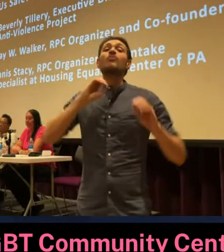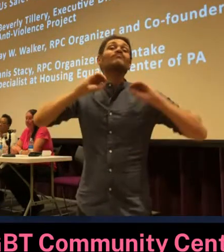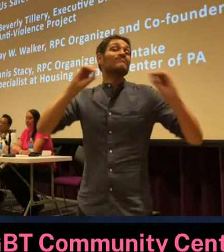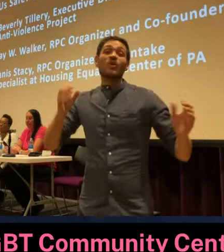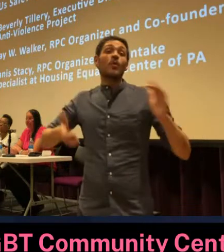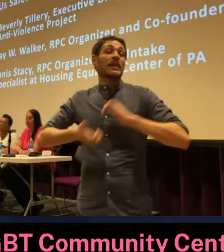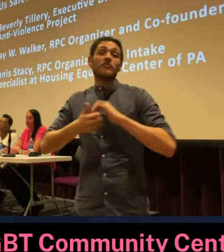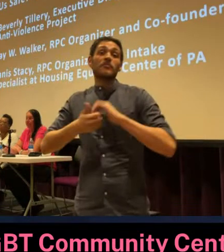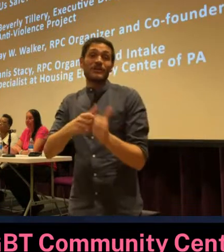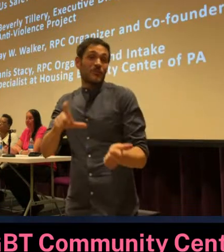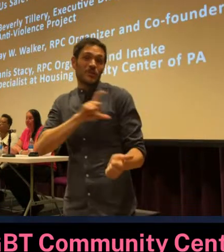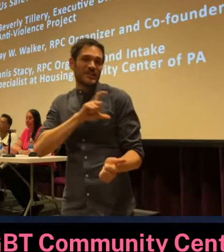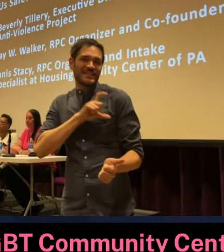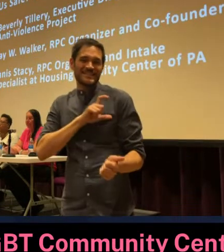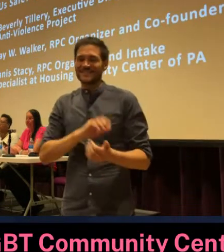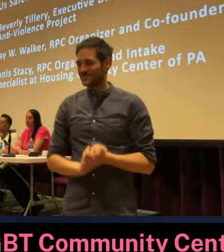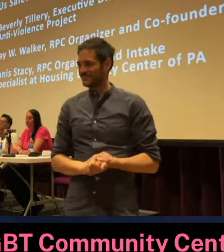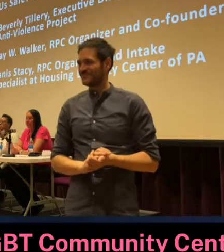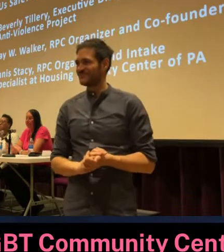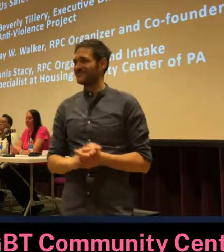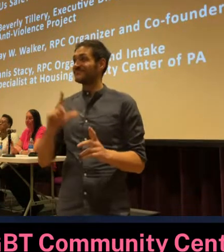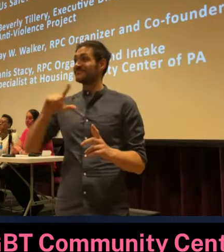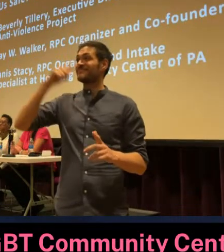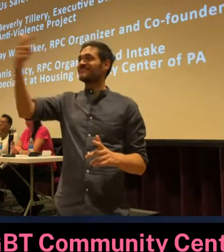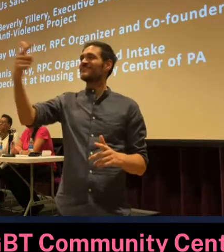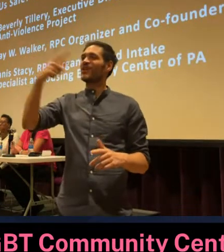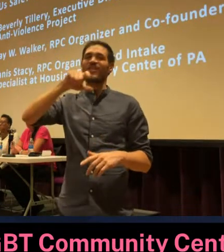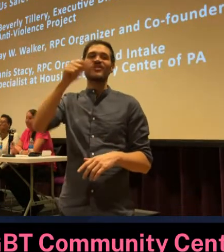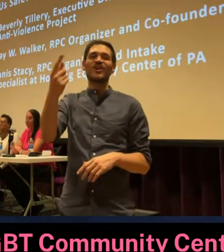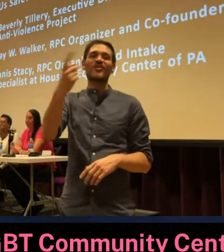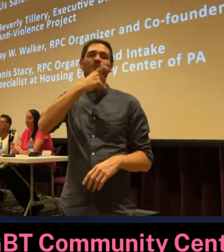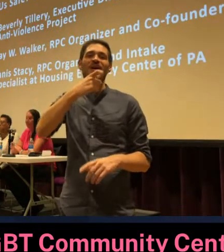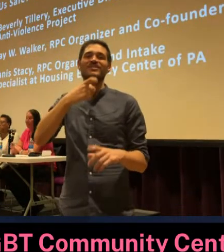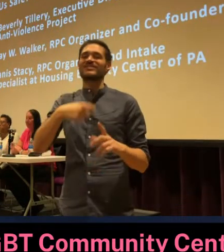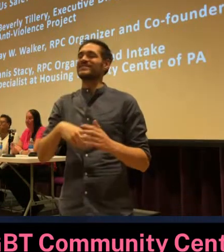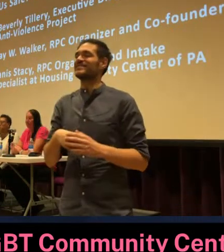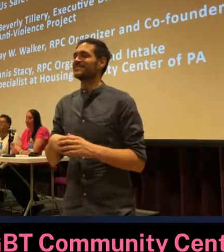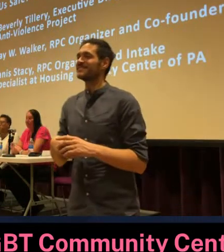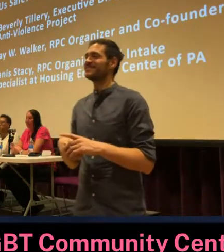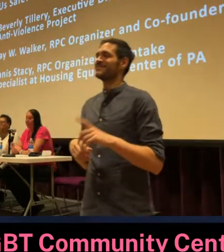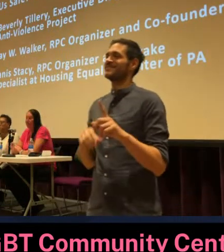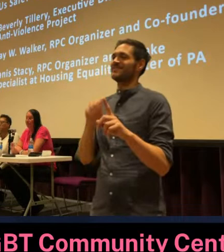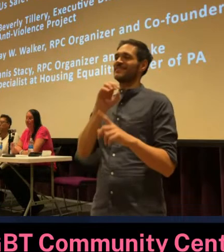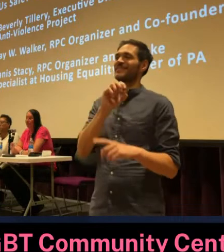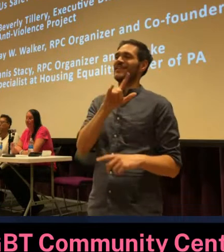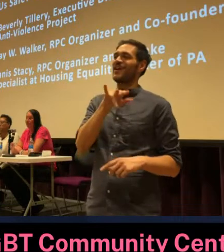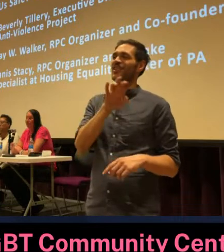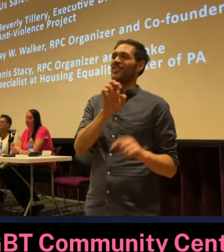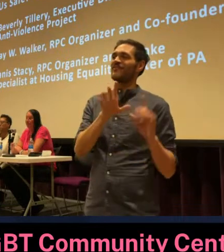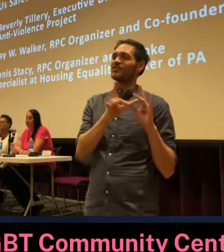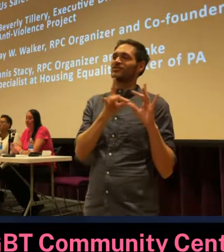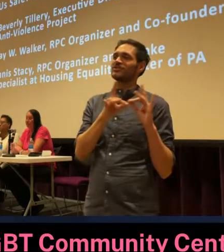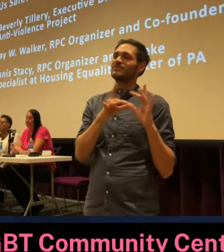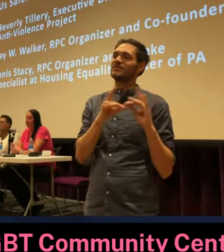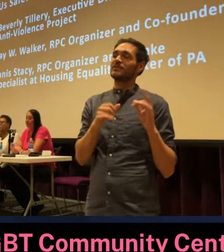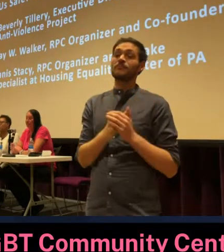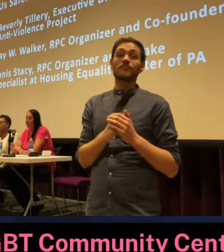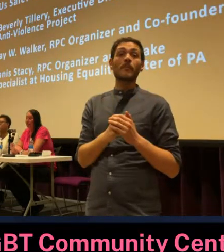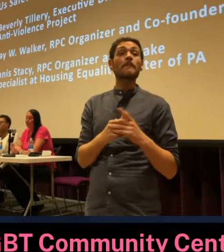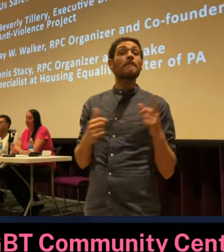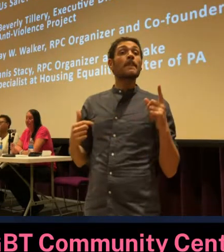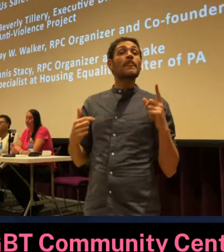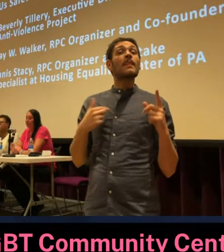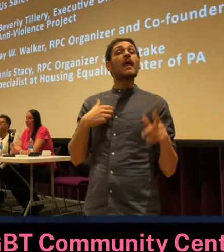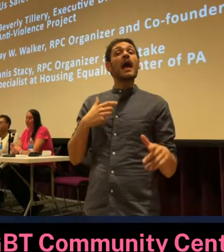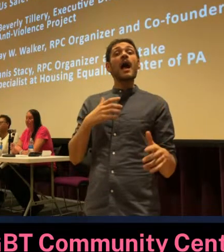I do it all, folks. I do it all. I was just wondering for both of you, like, what are some, I work with a lot of youth, I